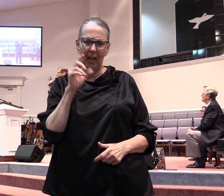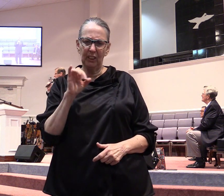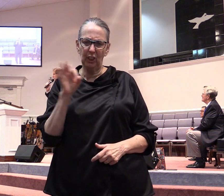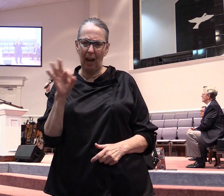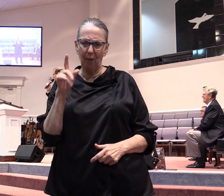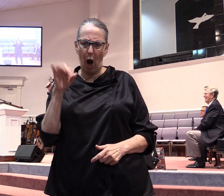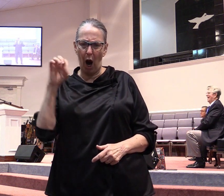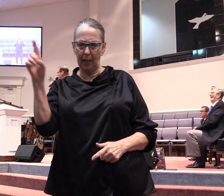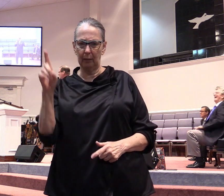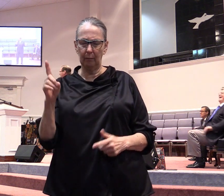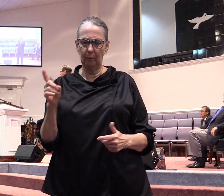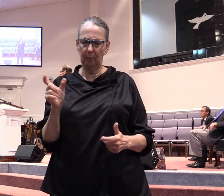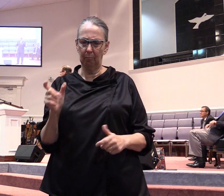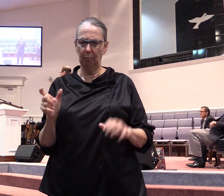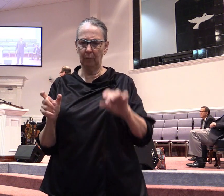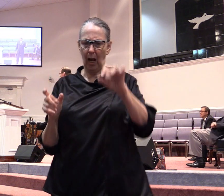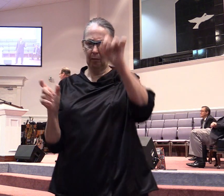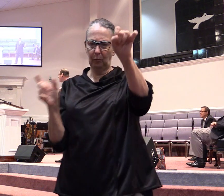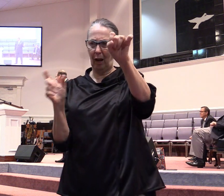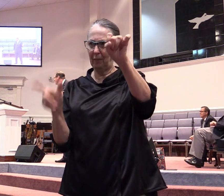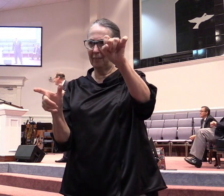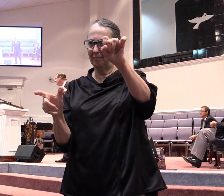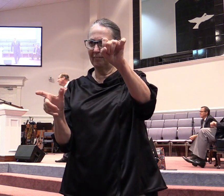of Jeff Arnold. He pastored.